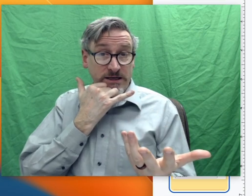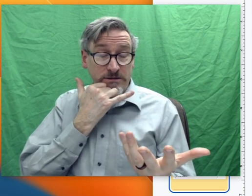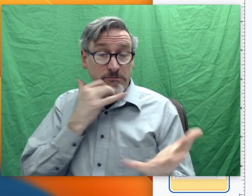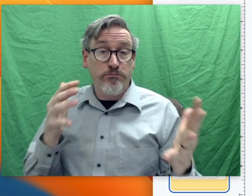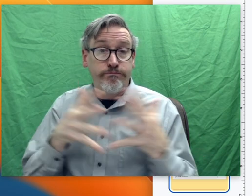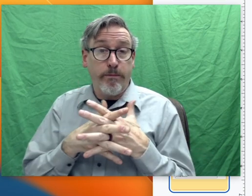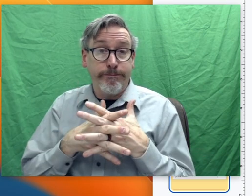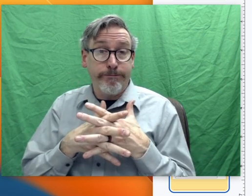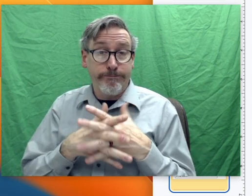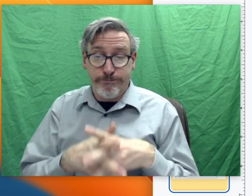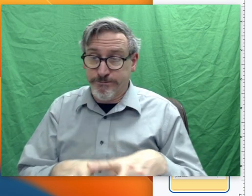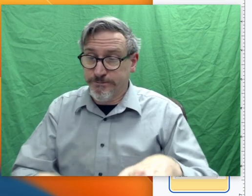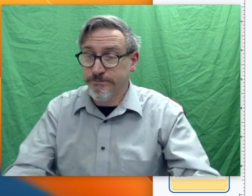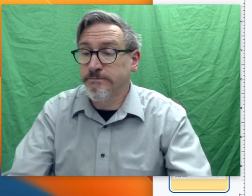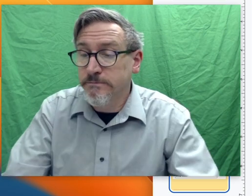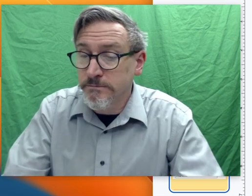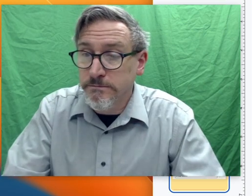unexpectedly.